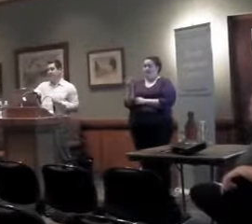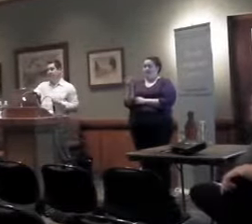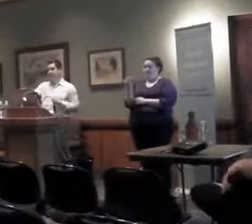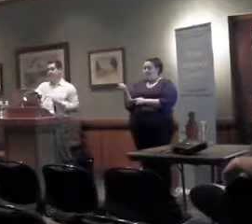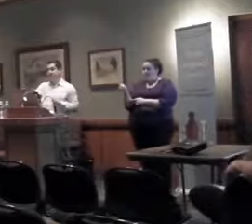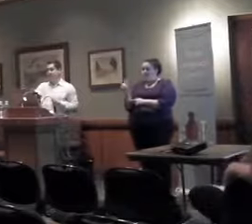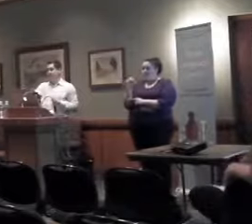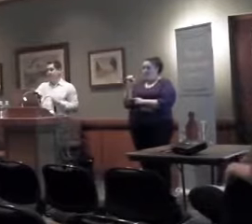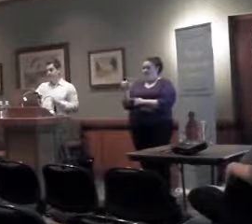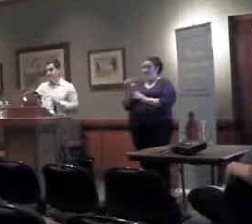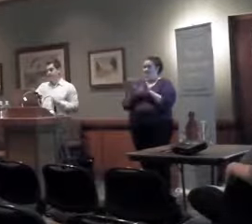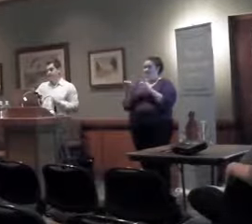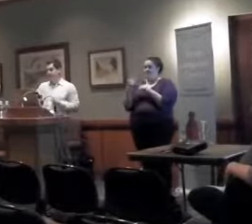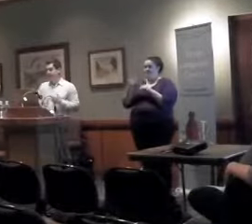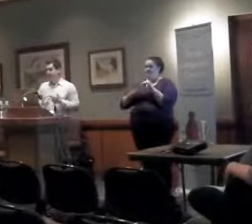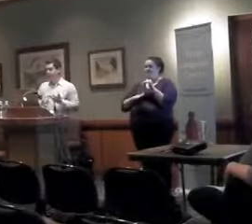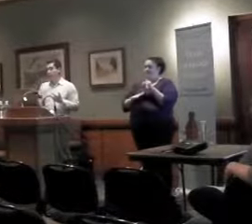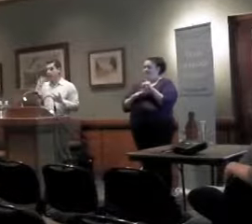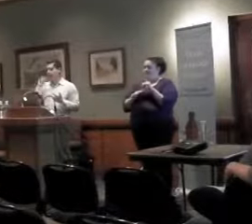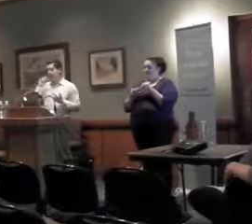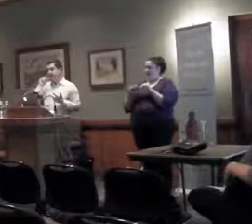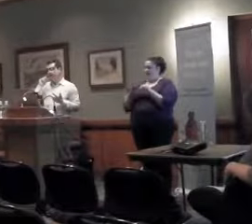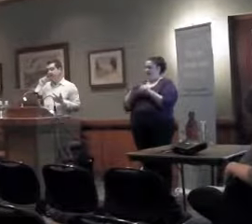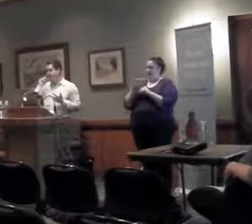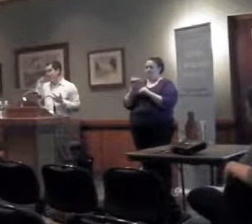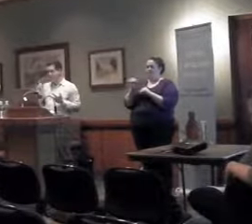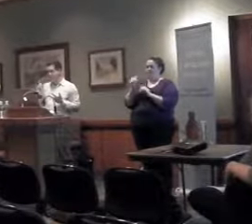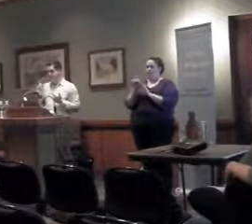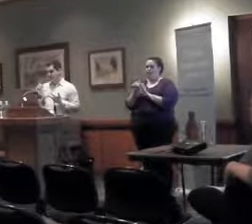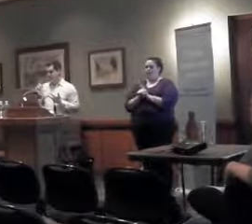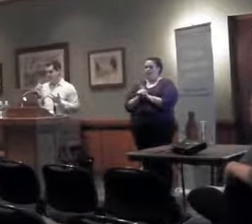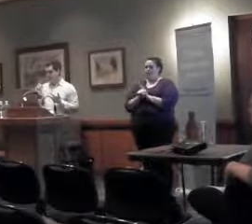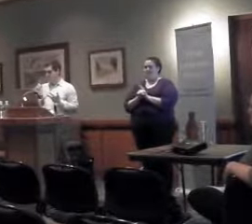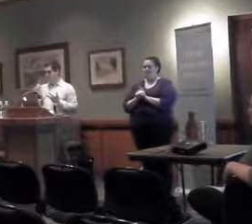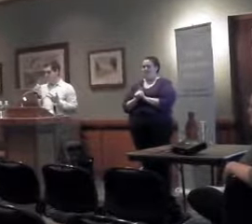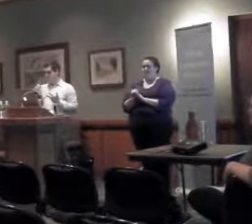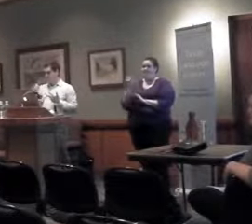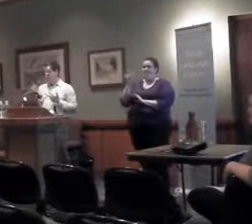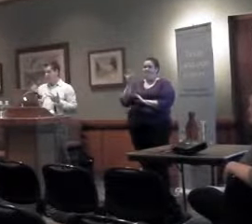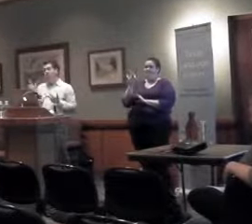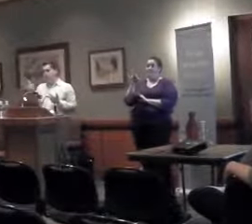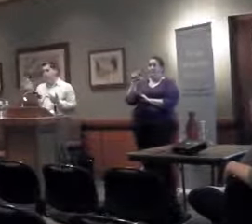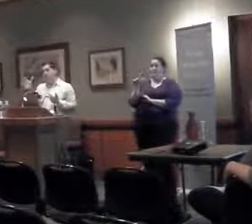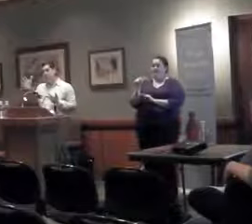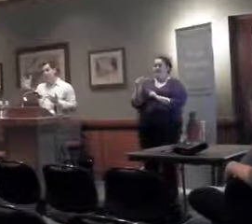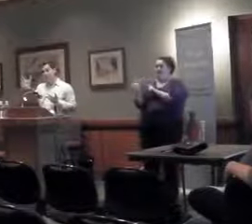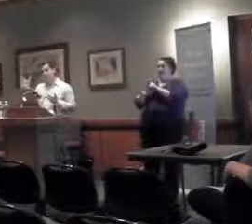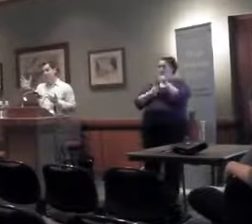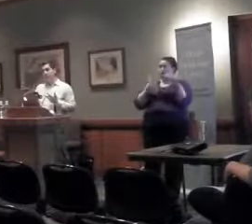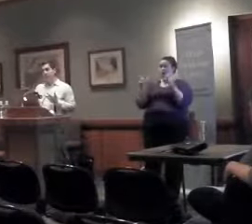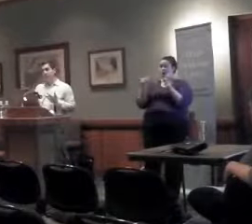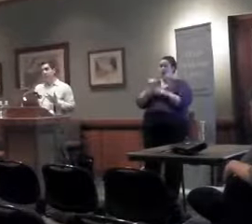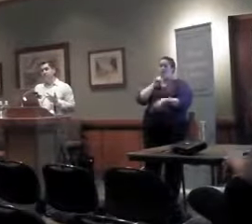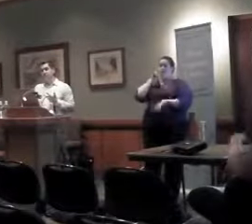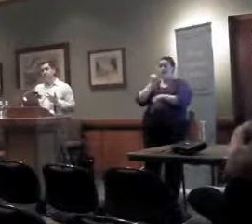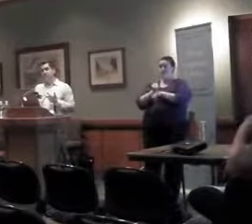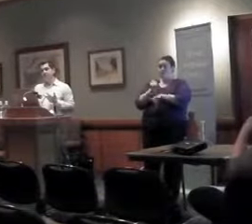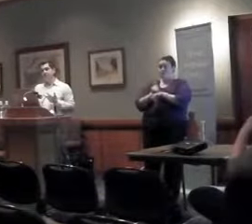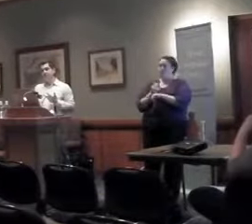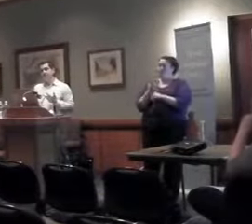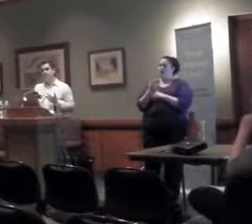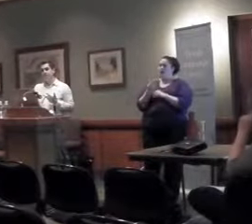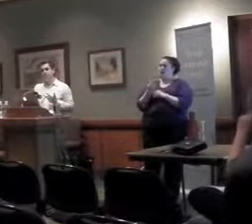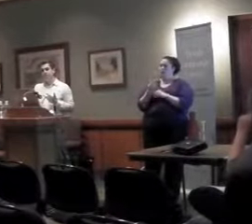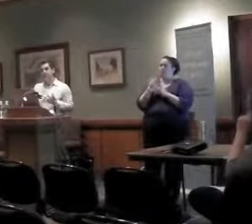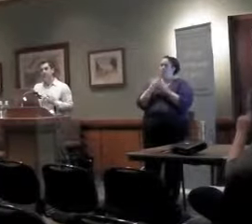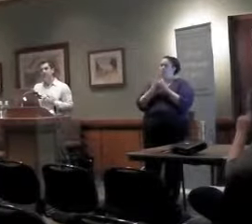fewer ASL classes in the entire state. Florida has a very large school for the deaf, and they've got a pretty sizable,